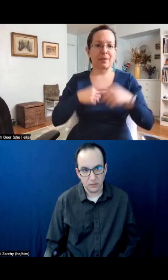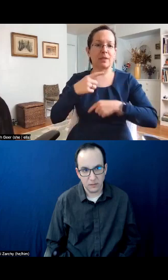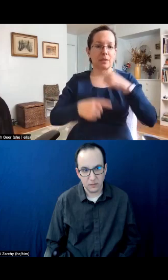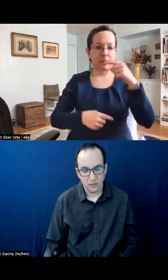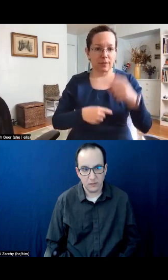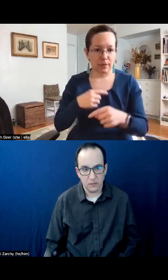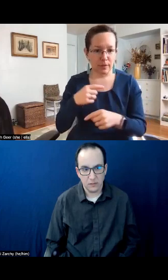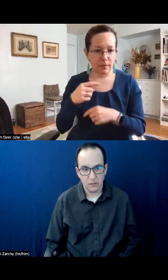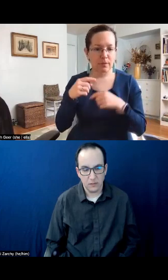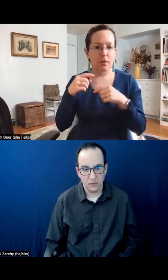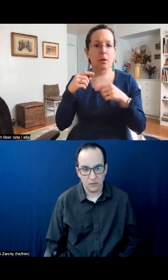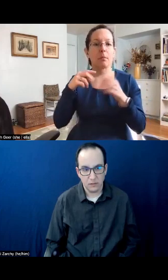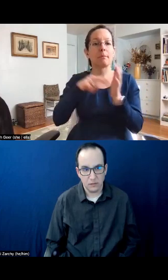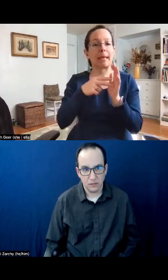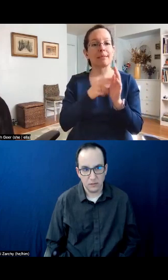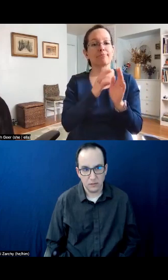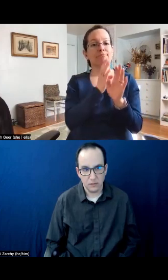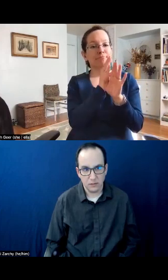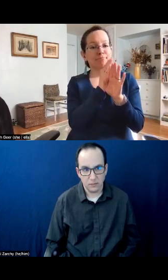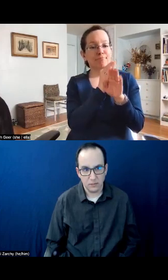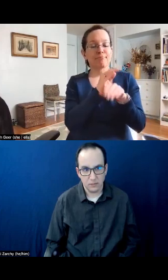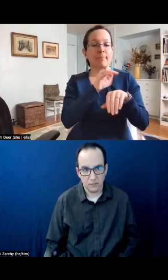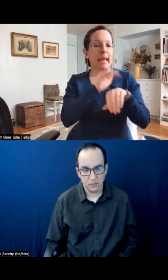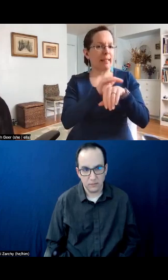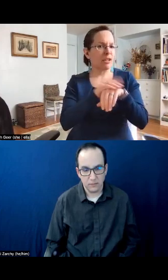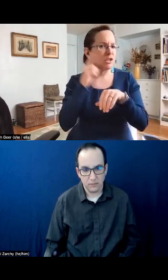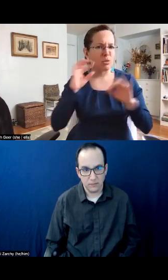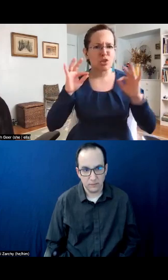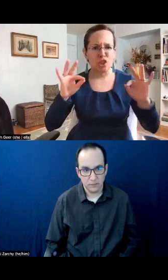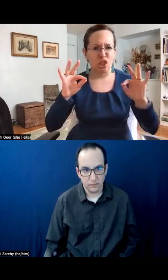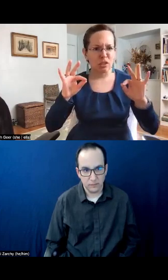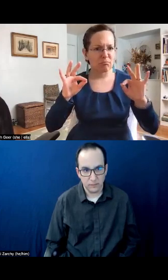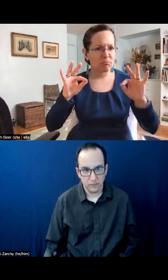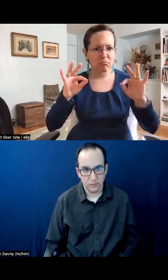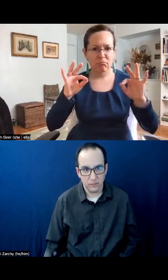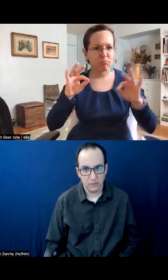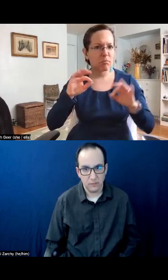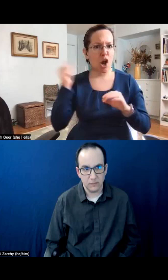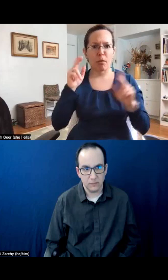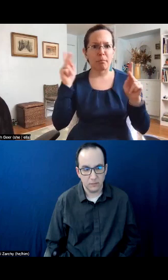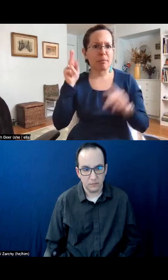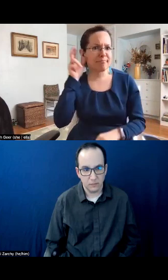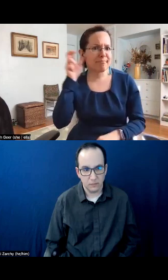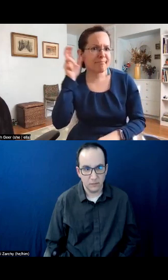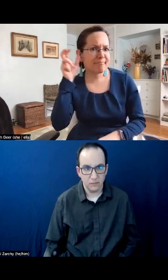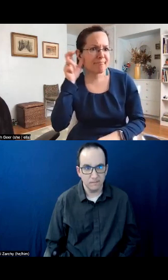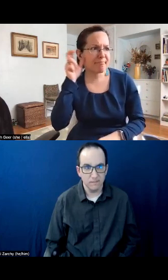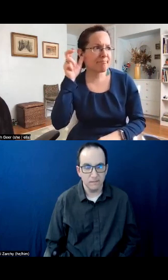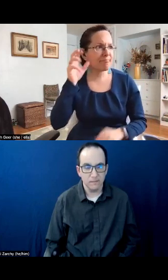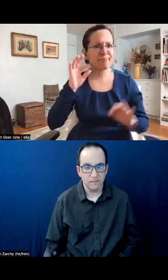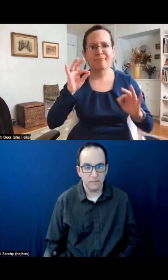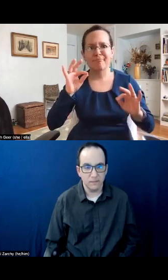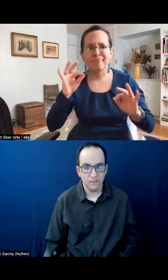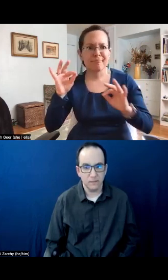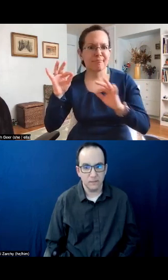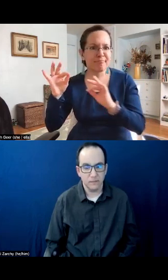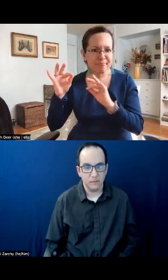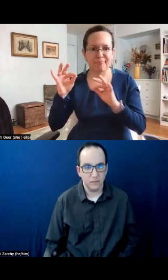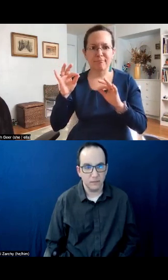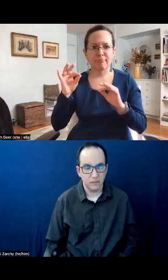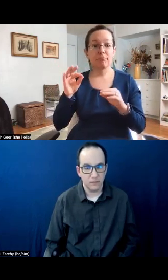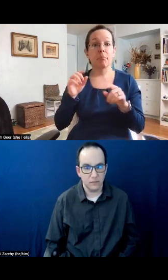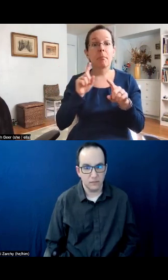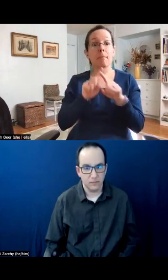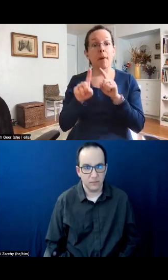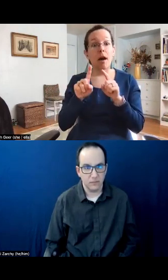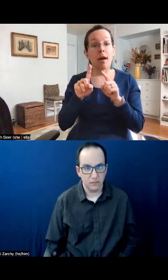English, becomes the dominant one that then dictates what is actually produced on the hands. And so the English utterances may